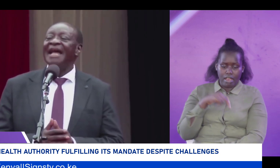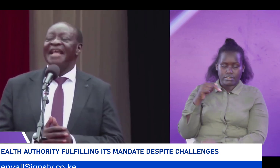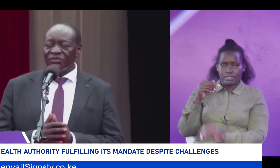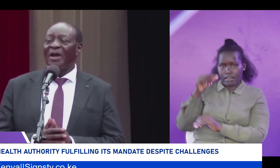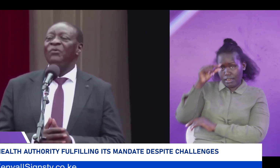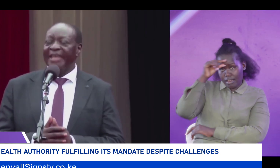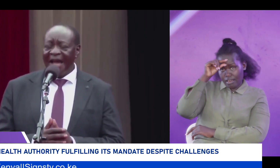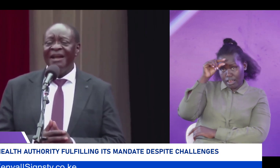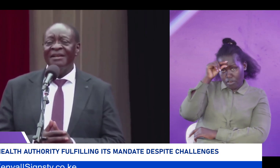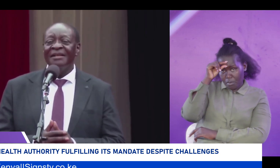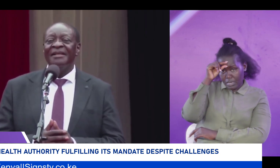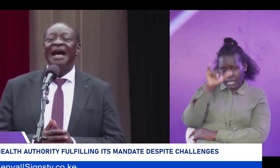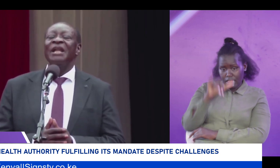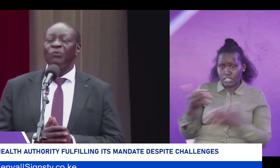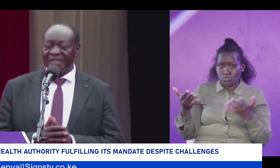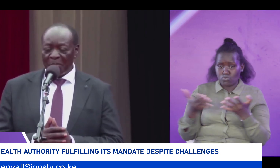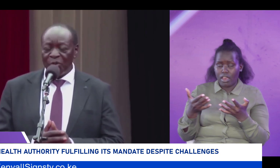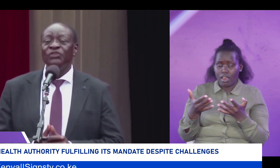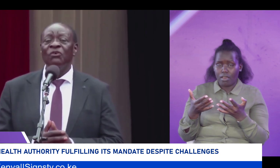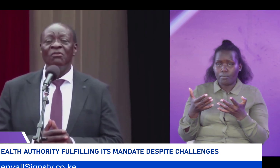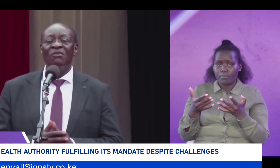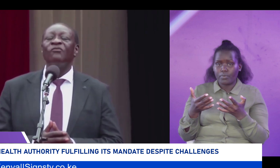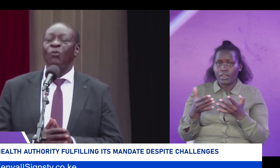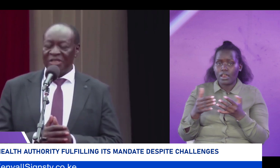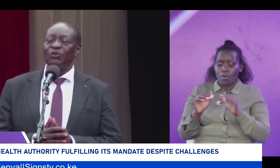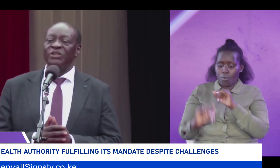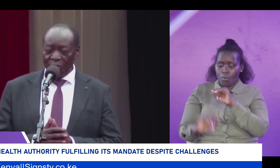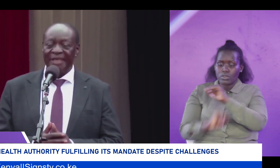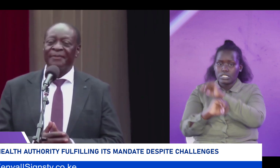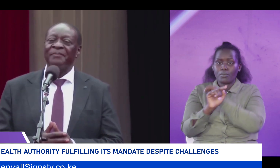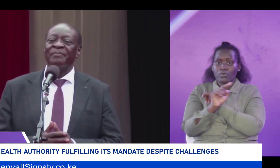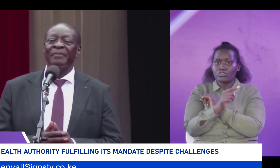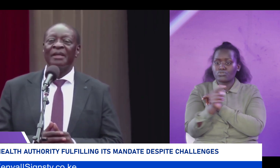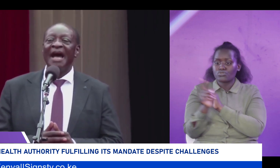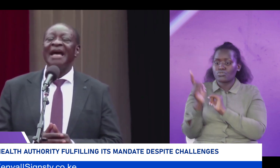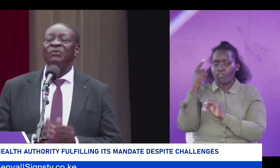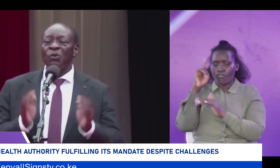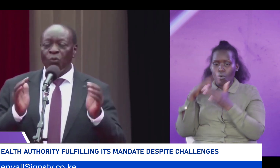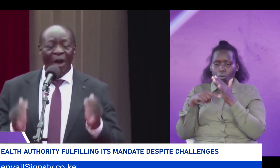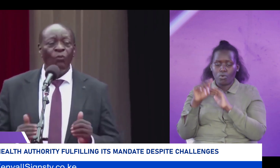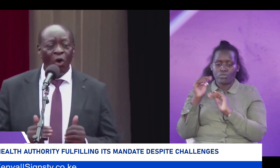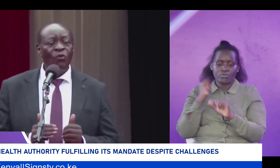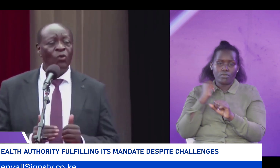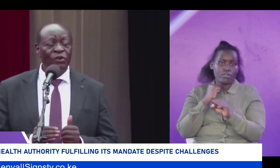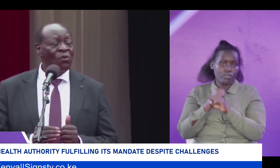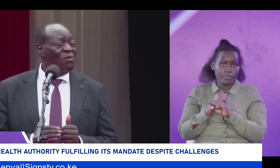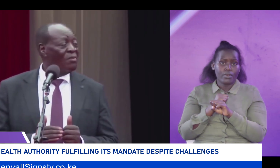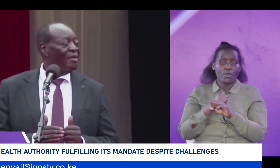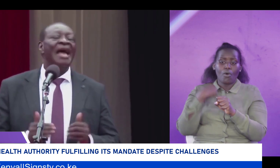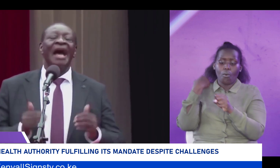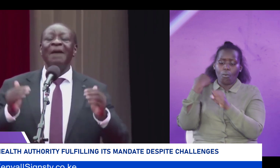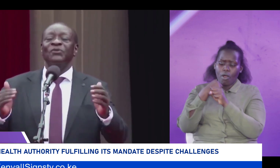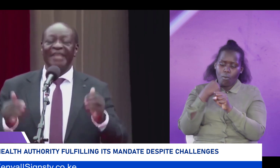that's where we are, and we support you for what you are doing. And we will work with you up to the